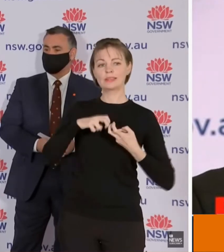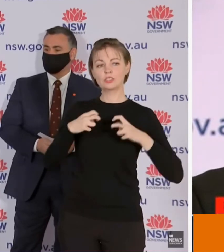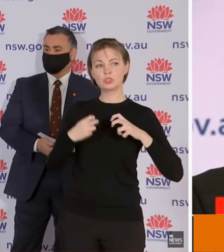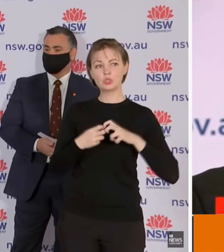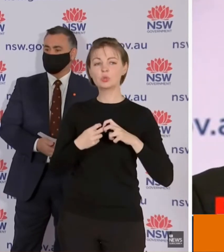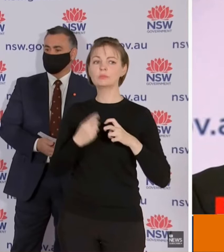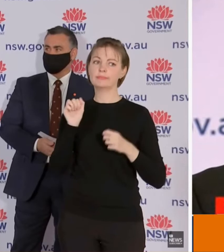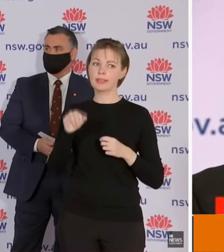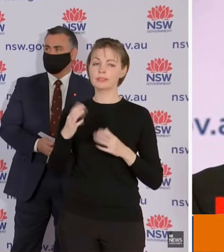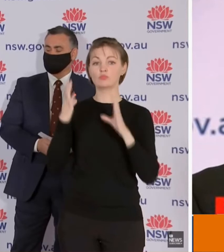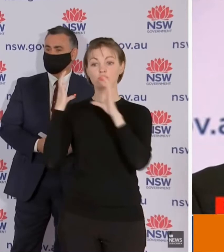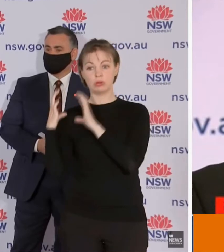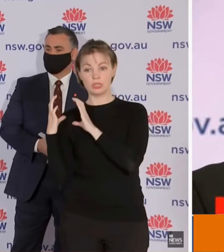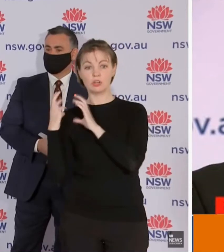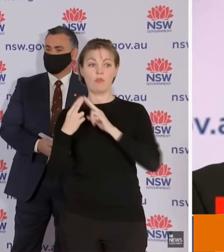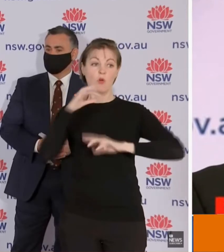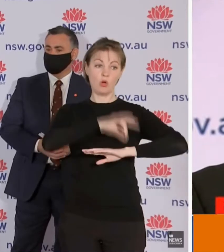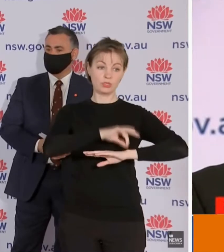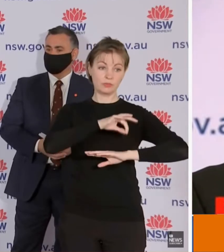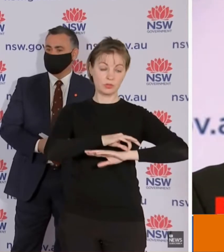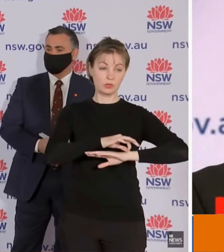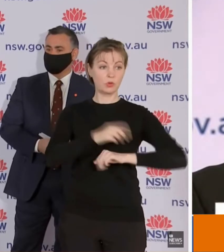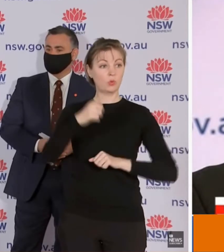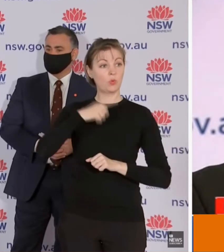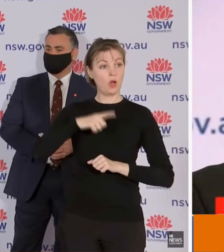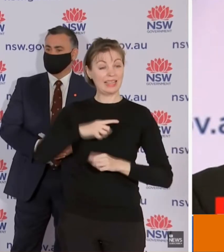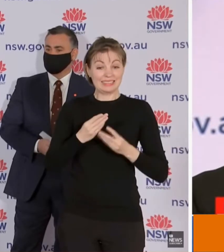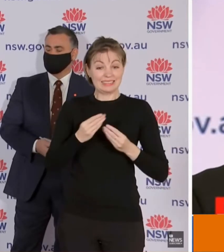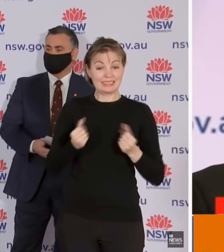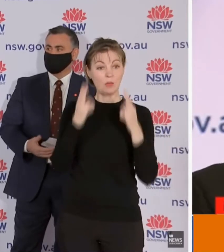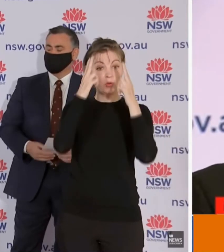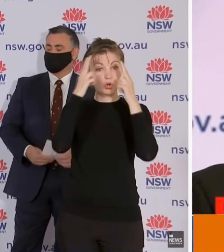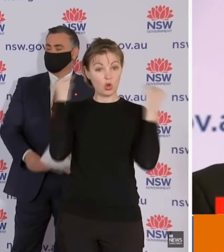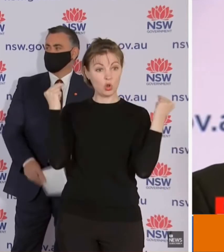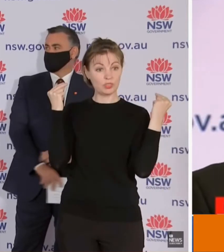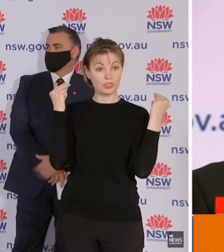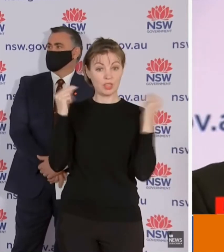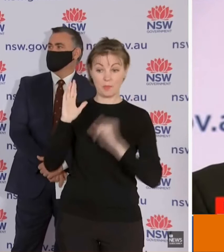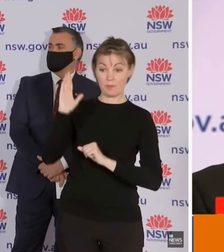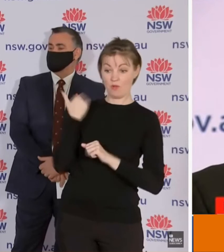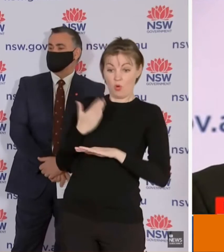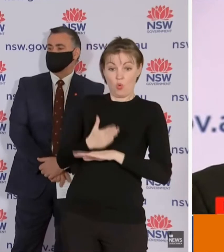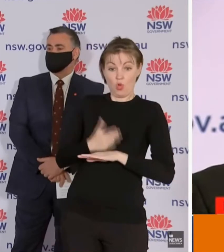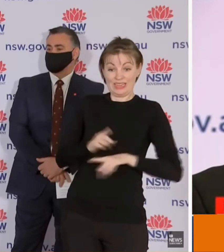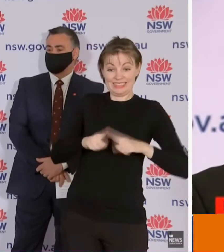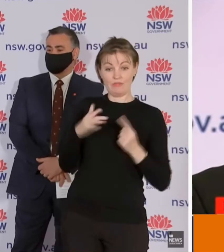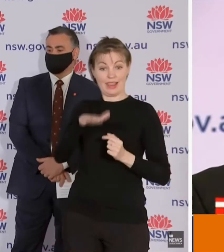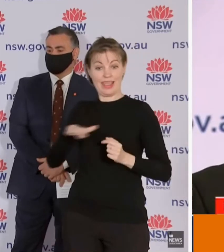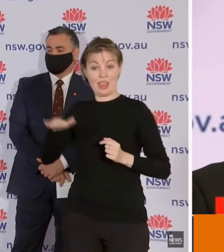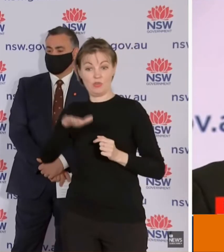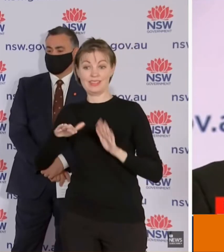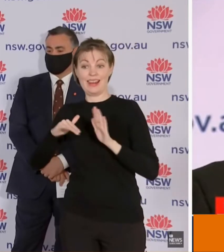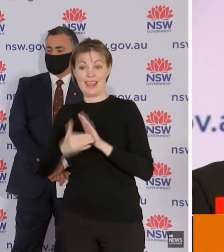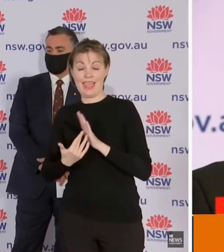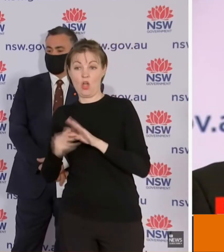brought the pressure on the actual hospitals, is that some of the nurses who would normally work in various parts of the hospitals have had to go into doing the preventative